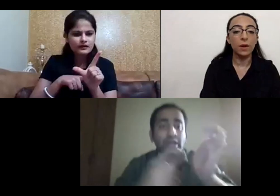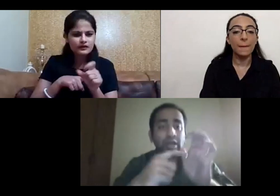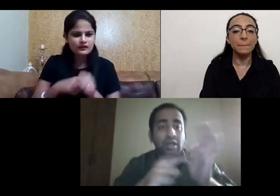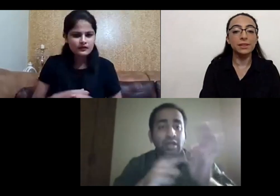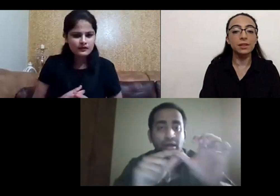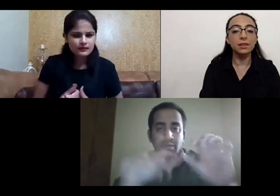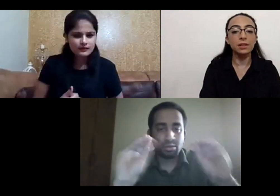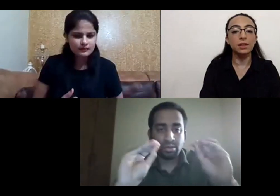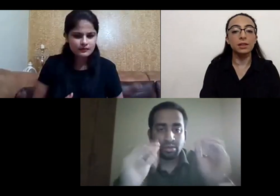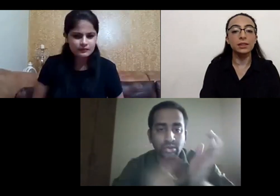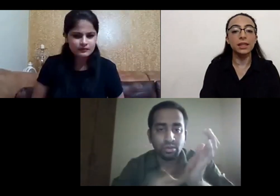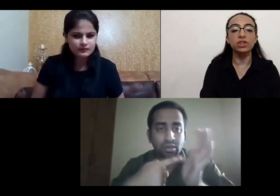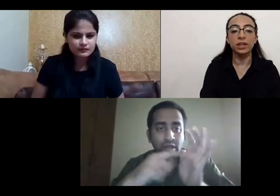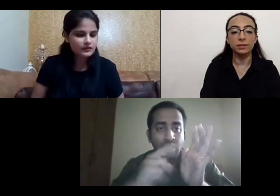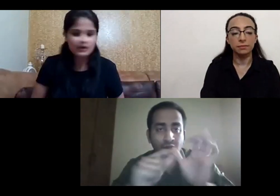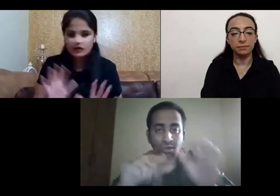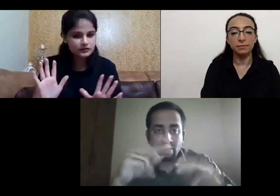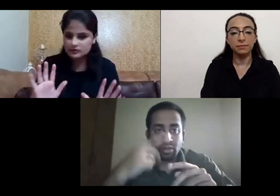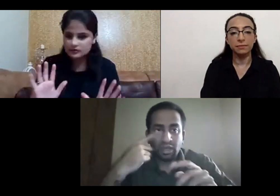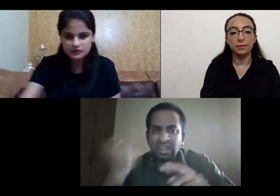No, Mr. Sanjay.